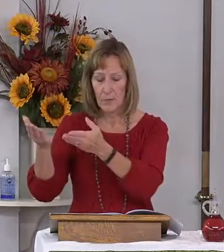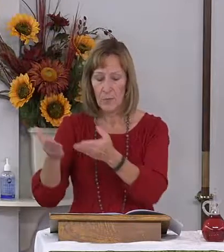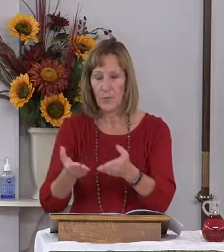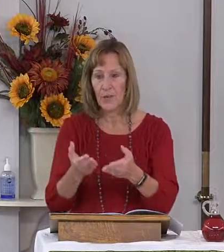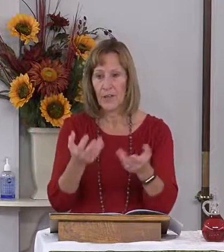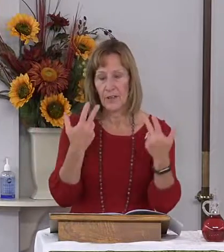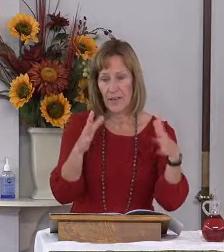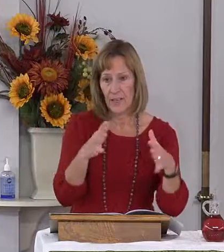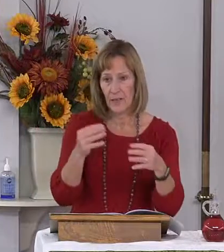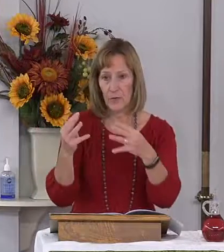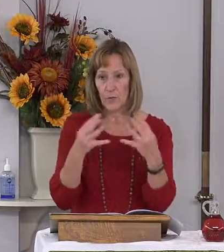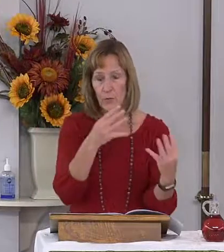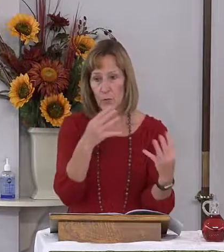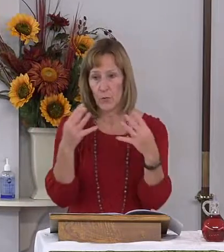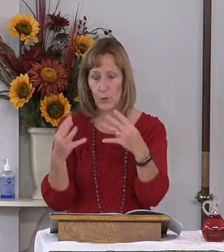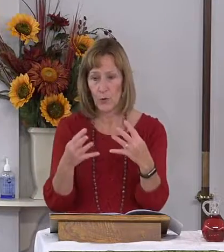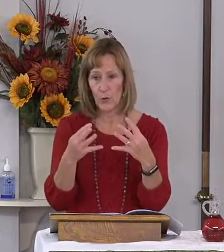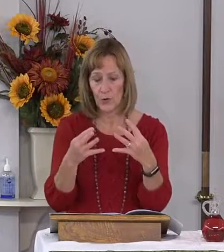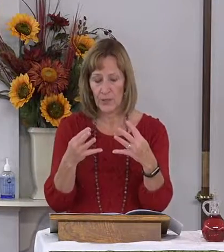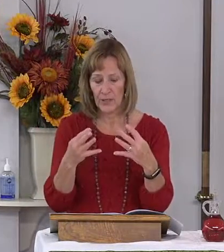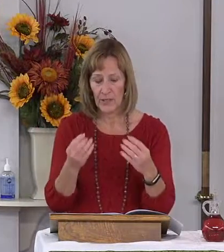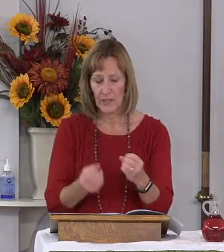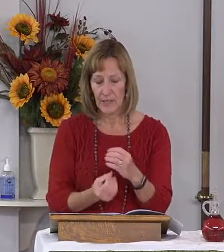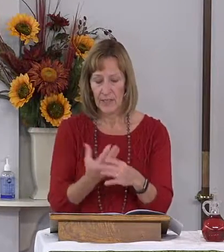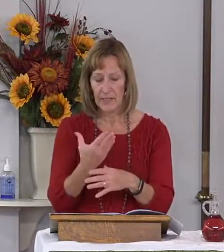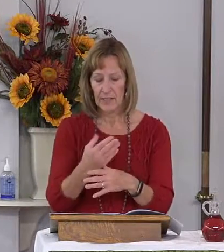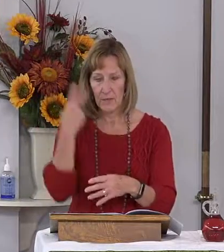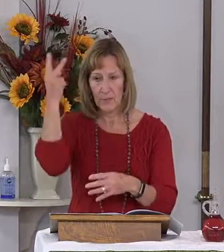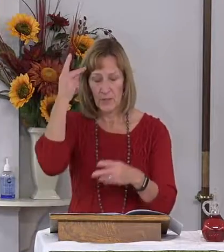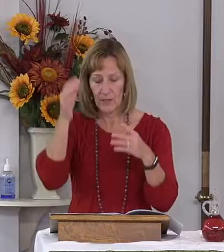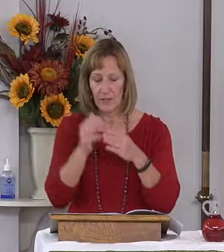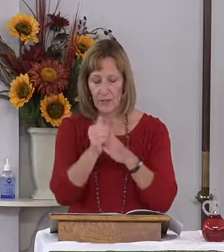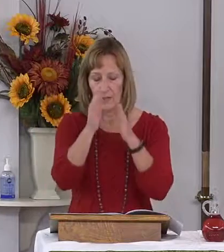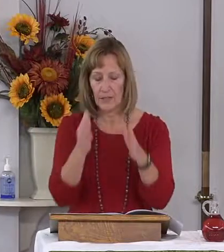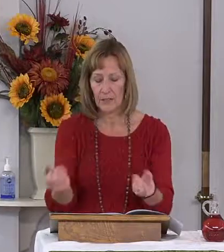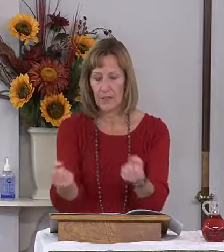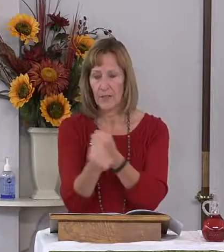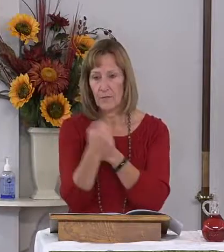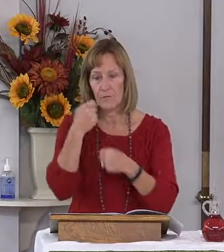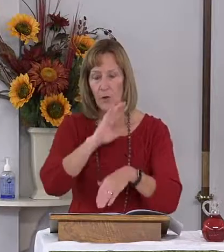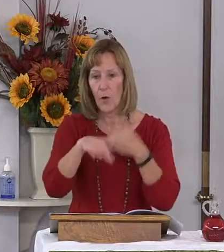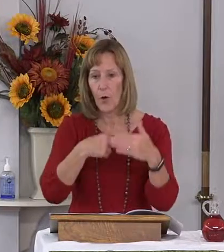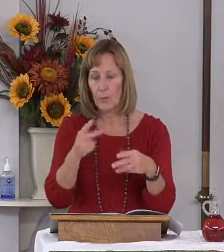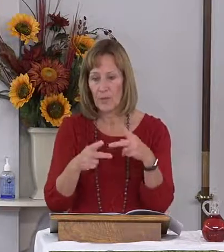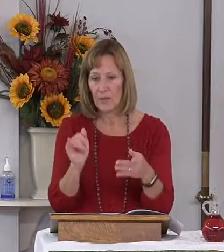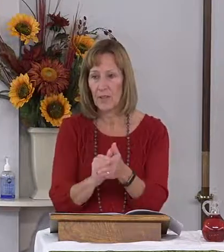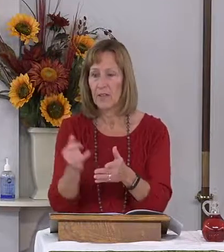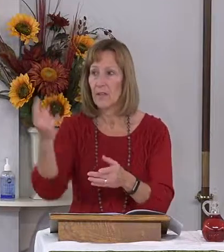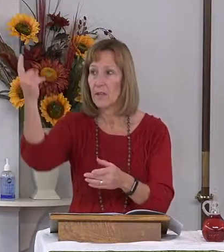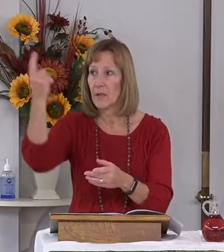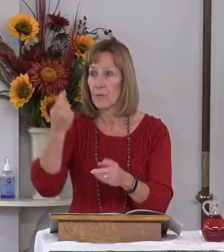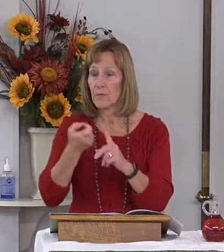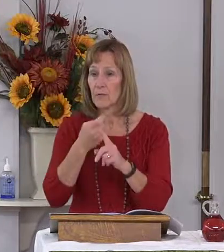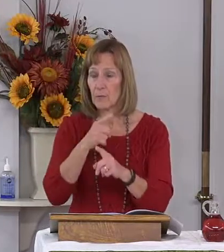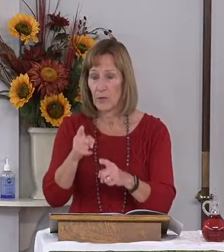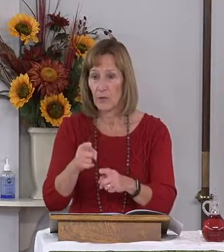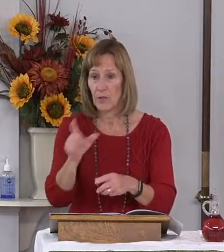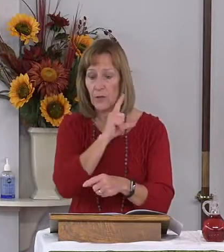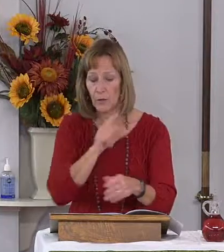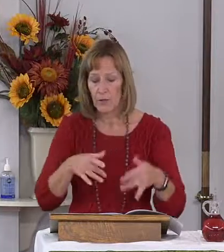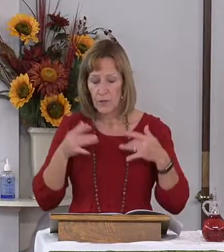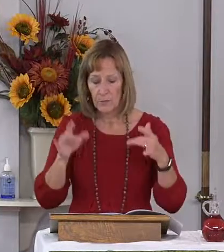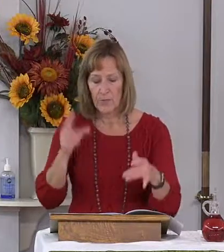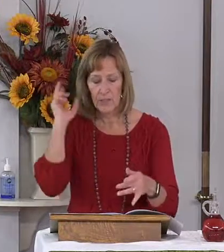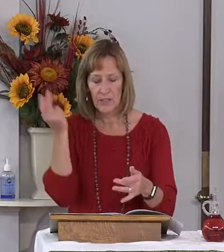an end to war and instill in political leaders the love for all that comes from you. Lord, in